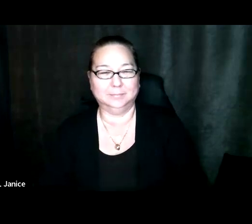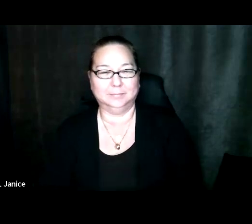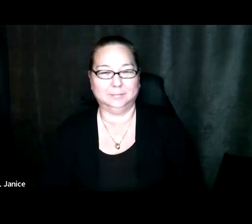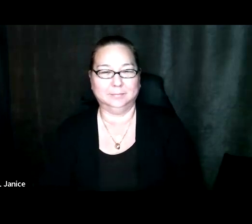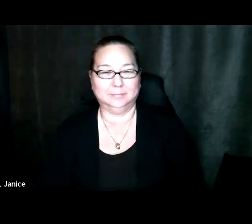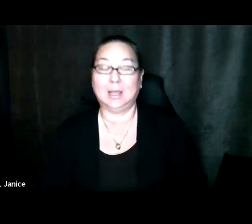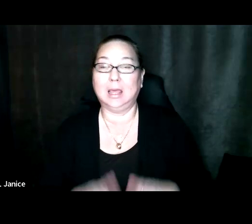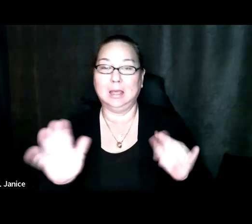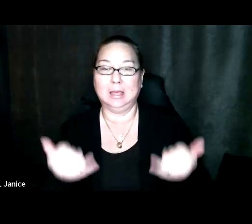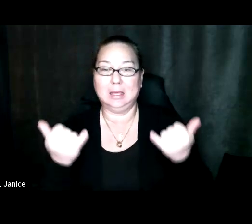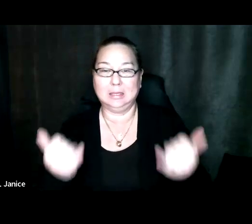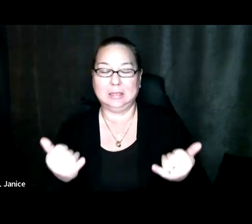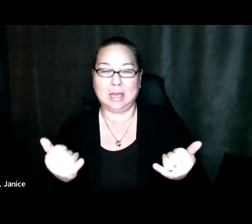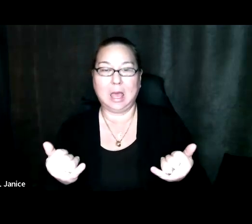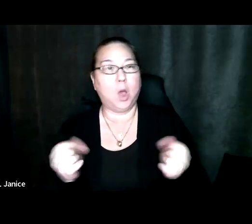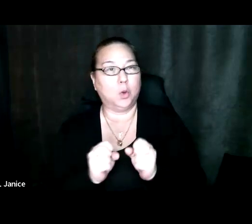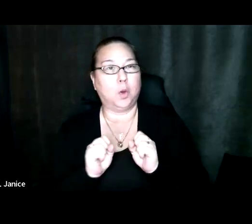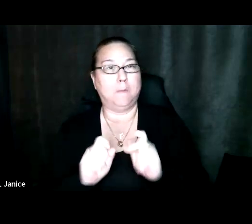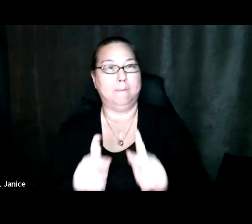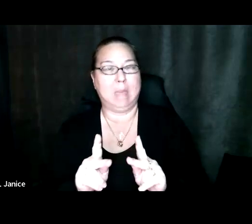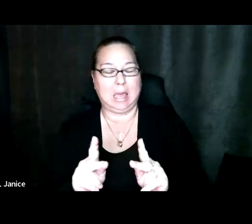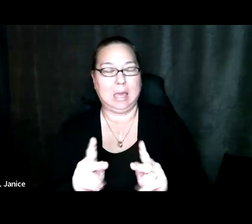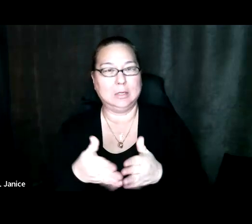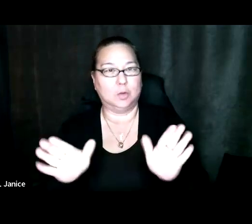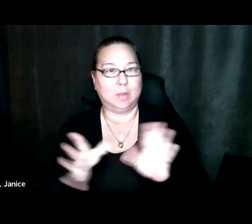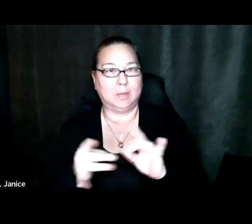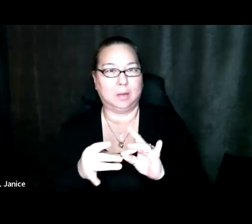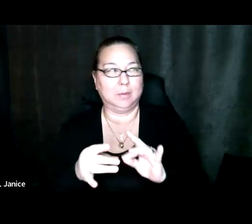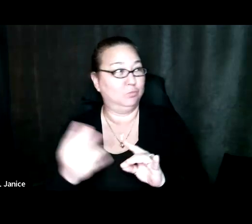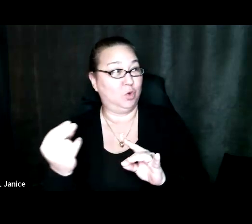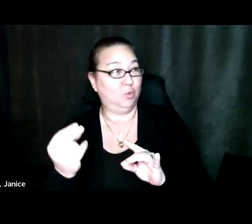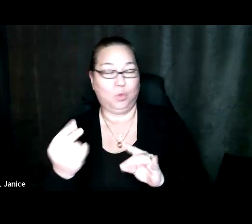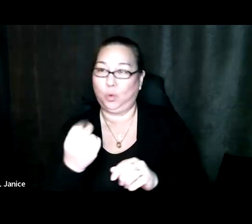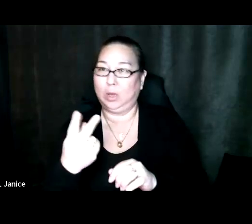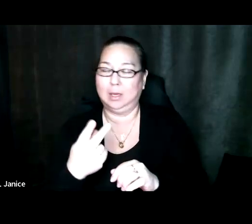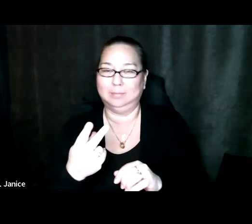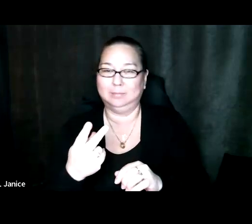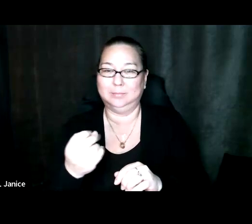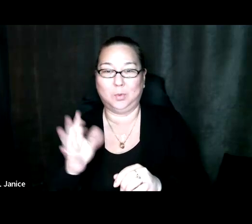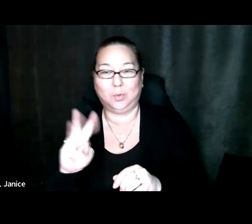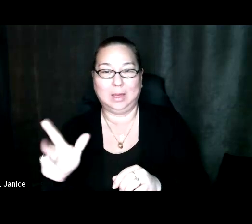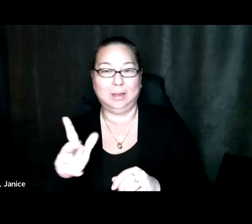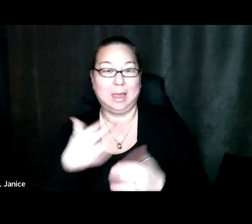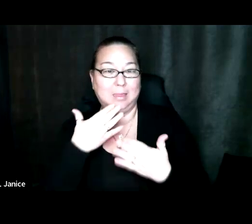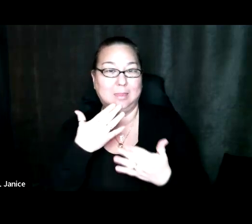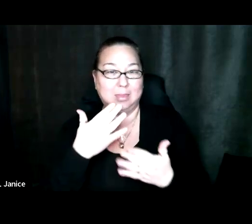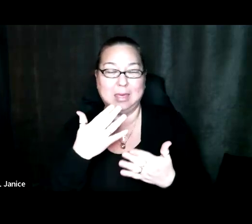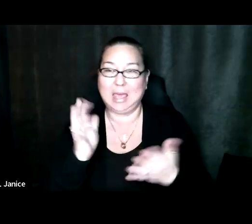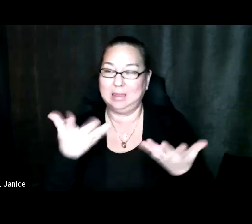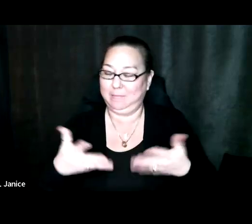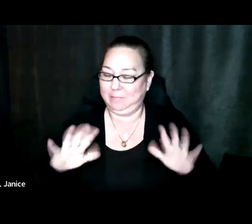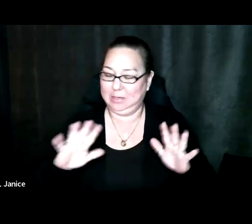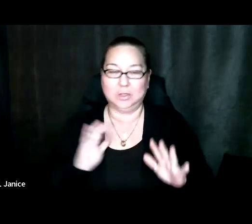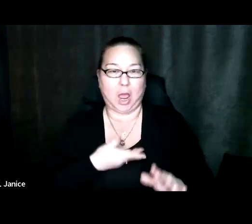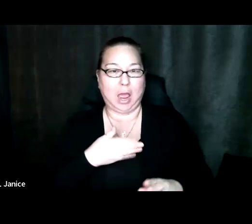So we will now return to public comment. No? Okay, well, thank you all. That concludes our business for this